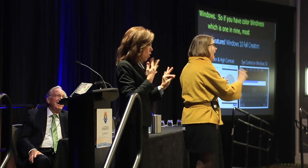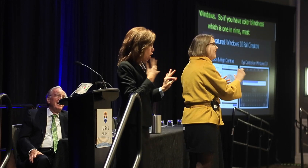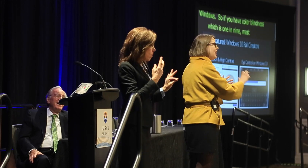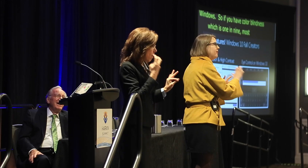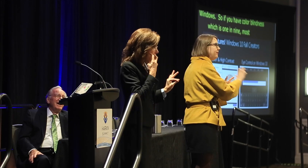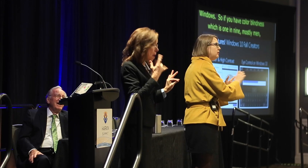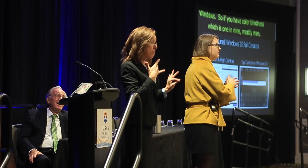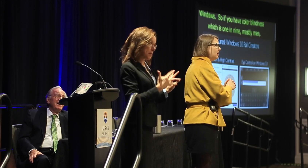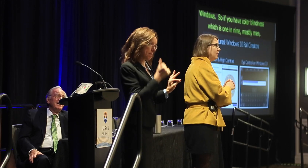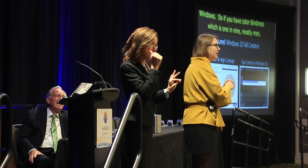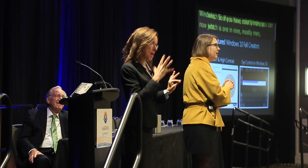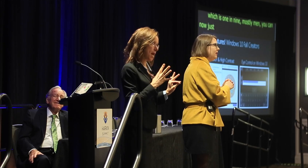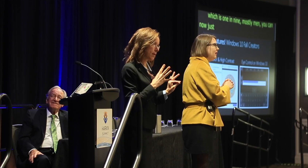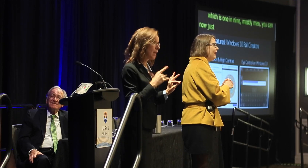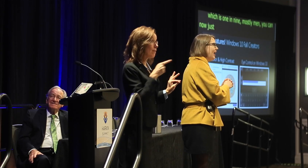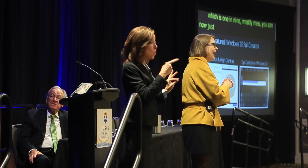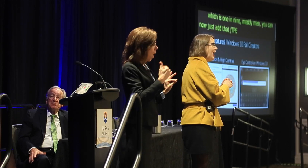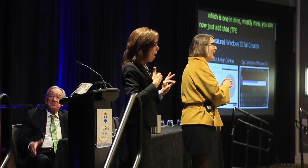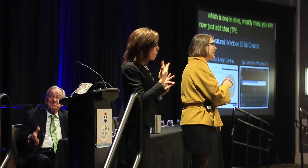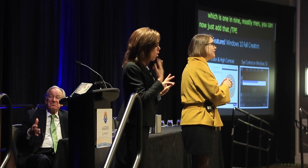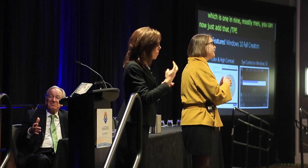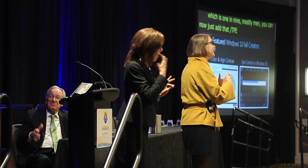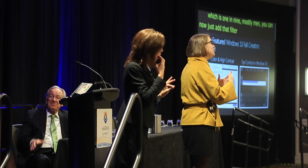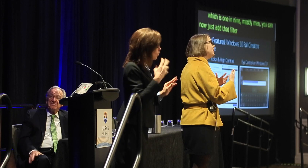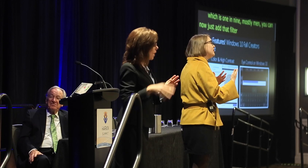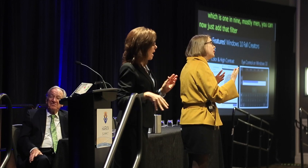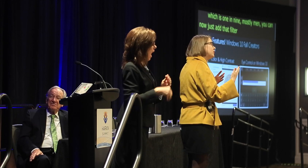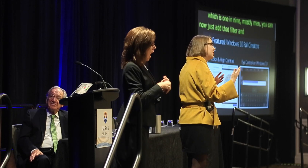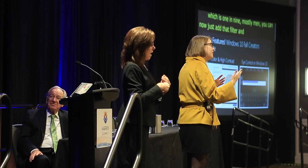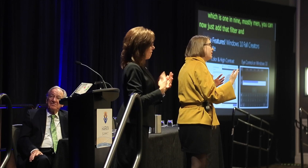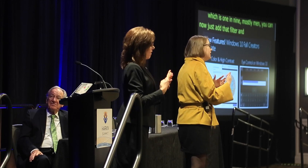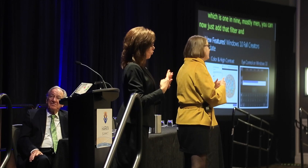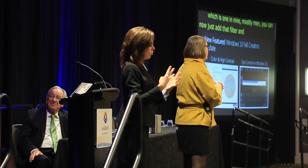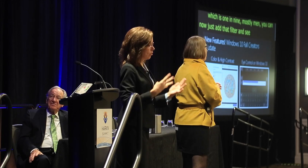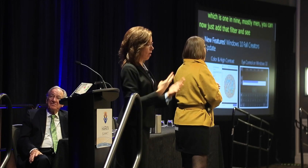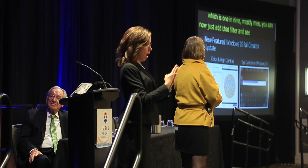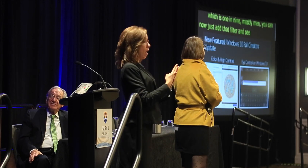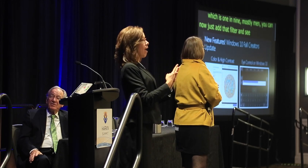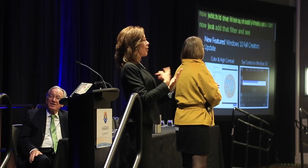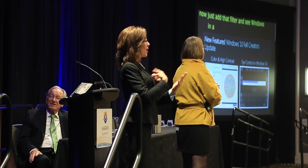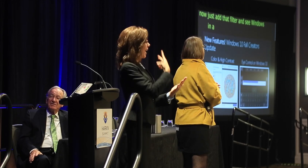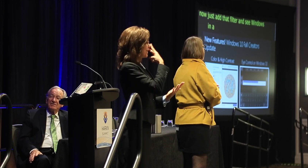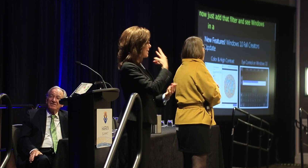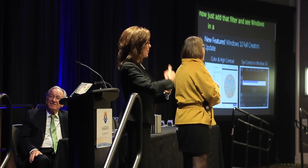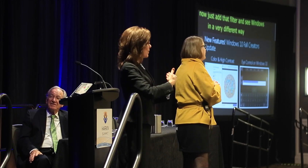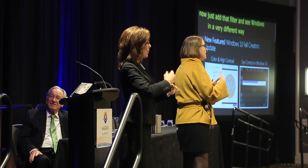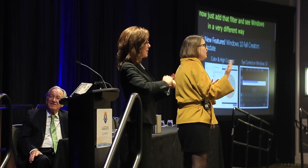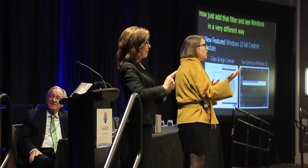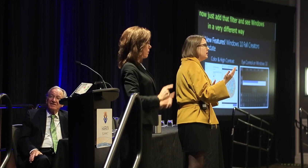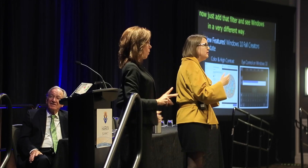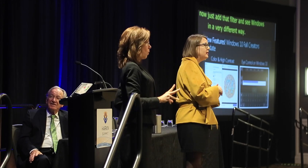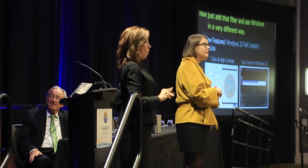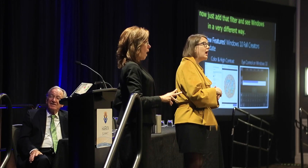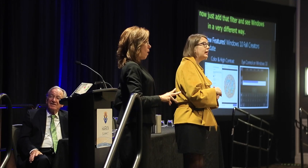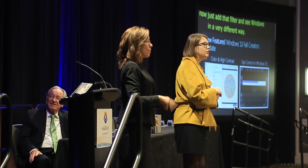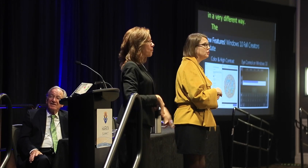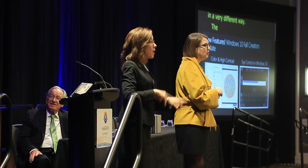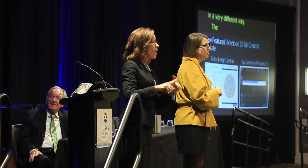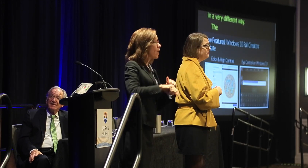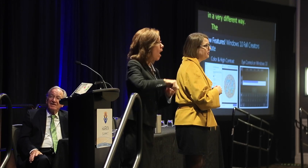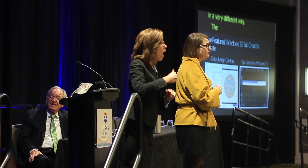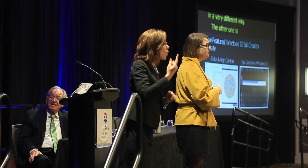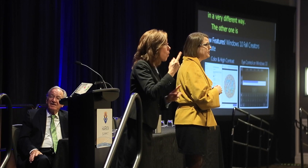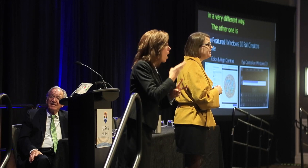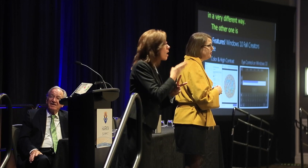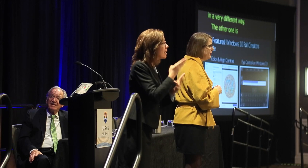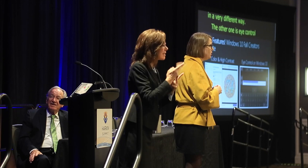now just add that filter and see Windows in a very different way. And the other one is eye